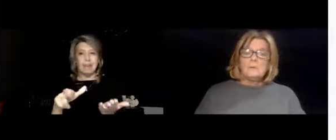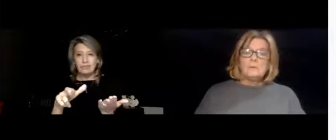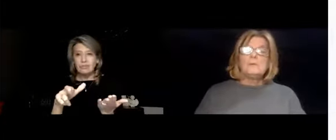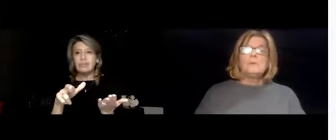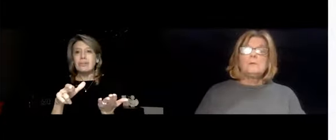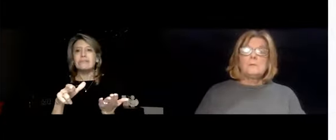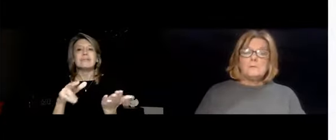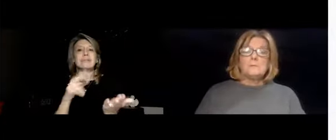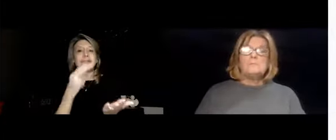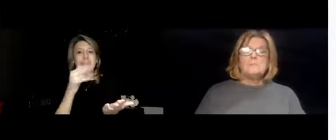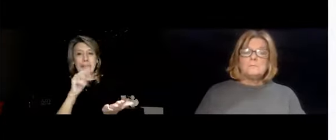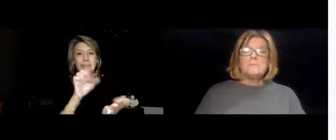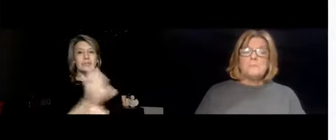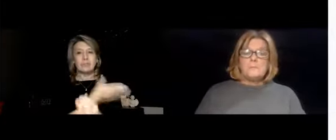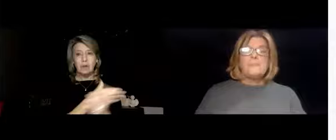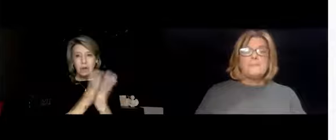on my own.